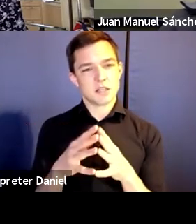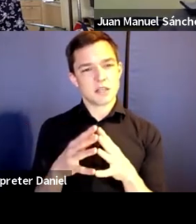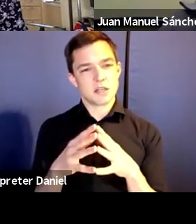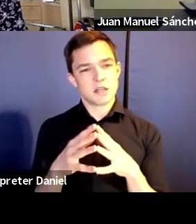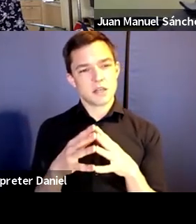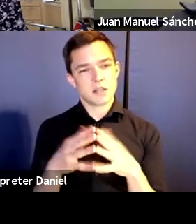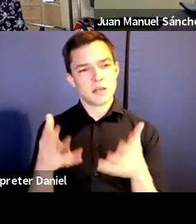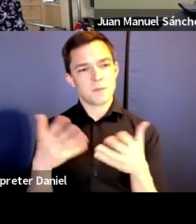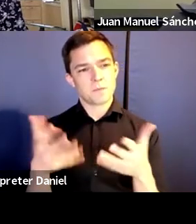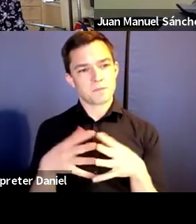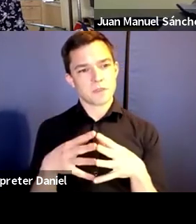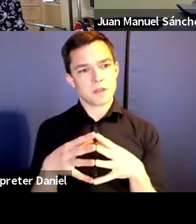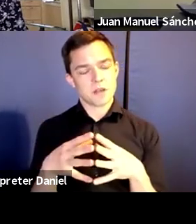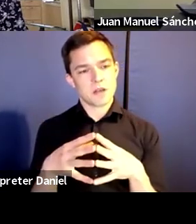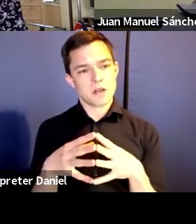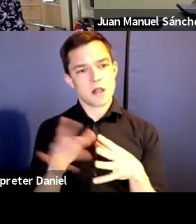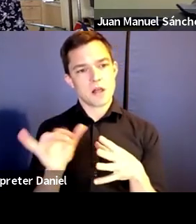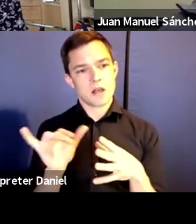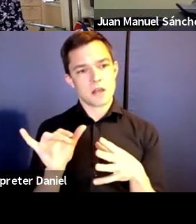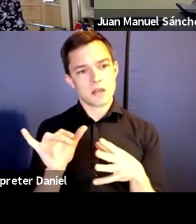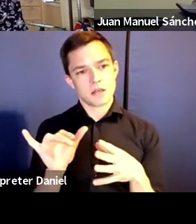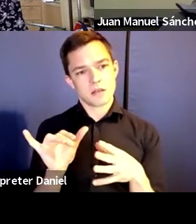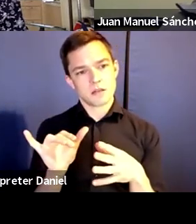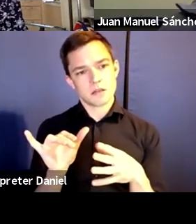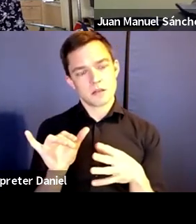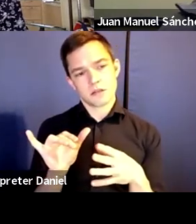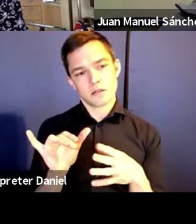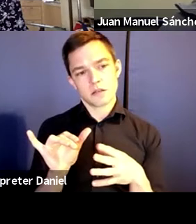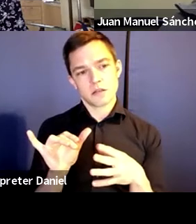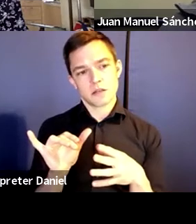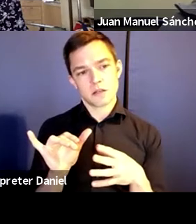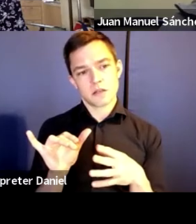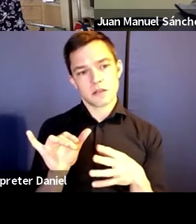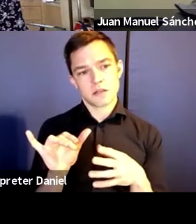what is it like it's like a